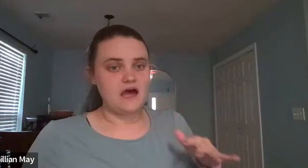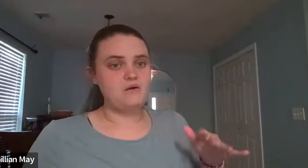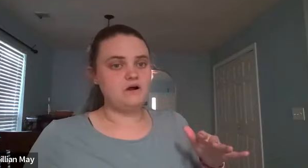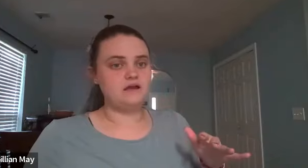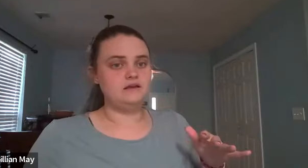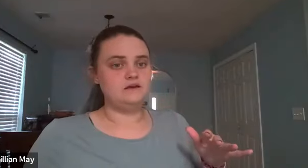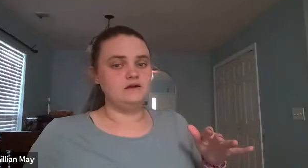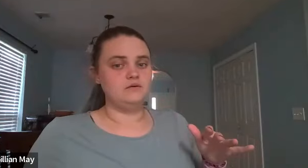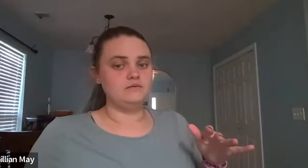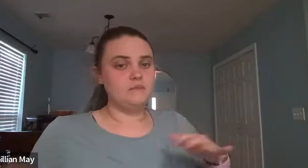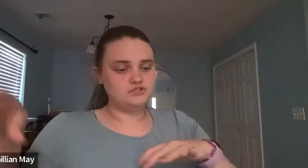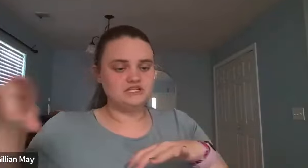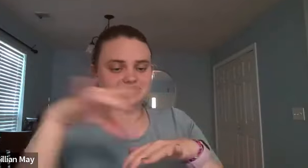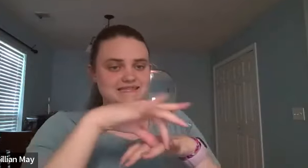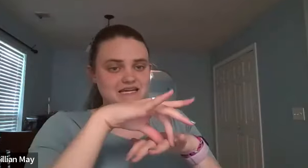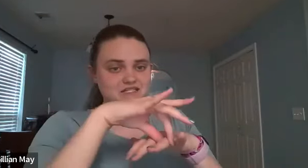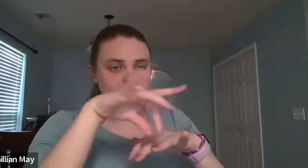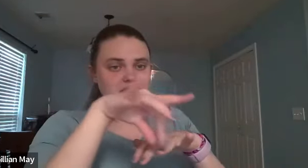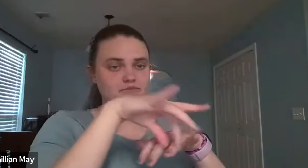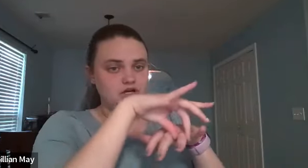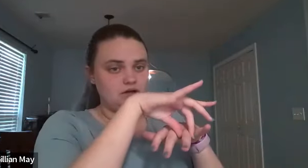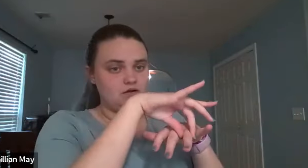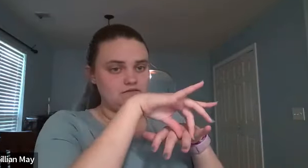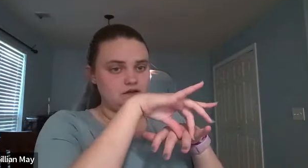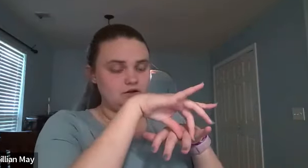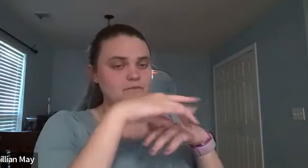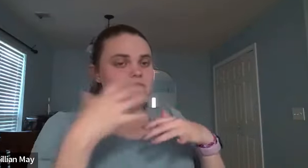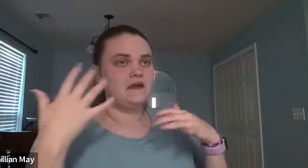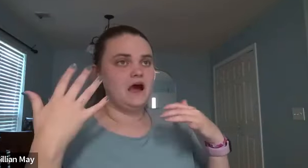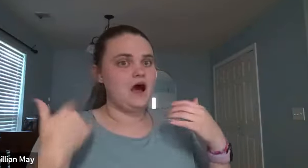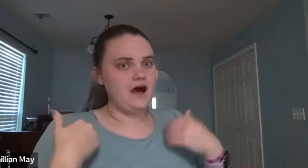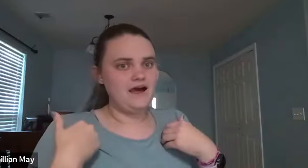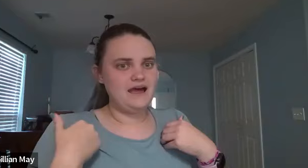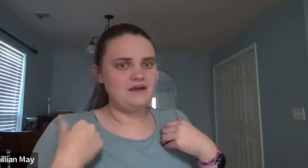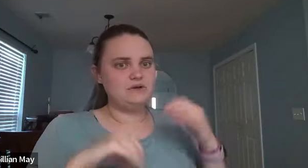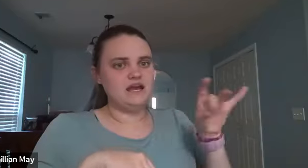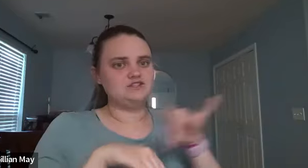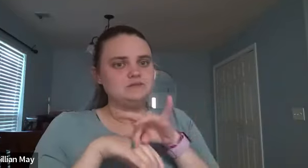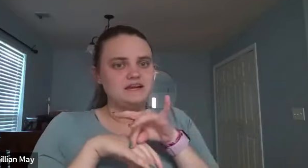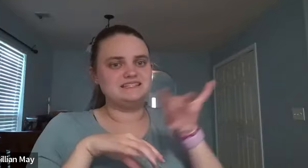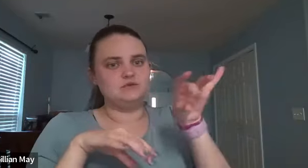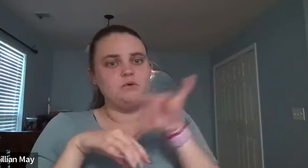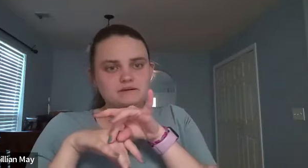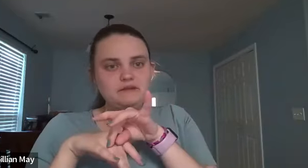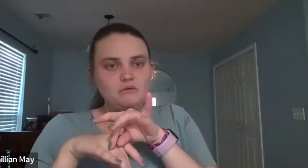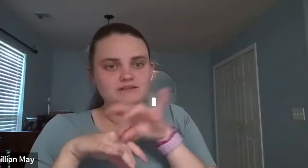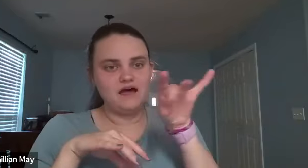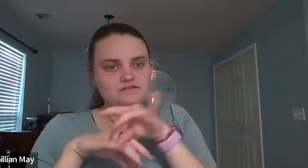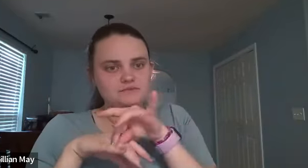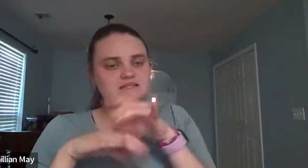that one, the motion is this, it's like putting a ring on the finger. I would naturally, my instinct would want to be going left because I'm